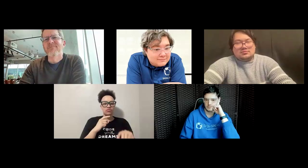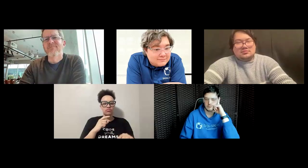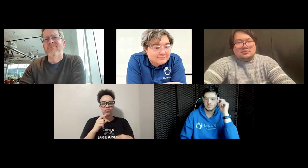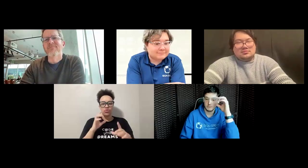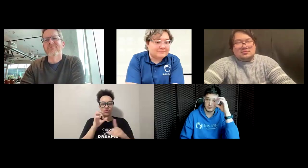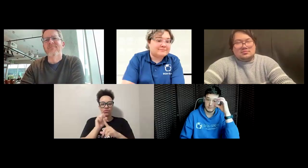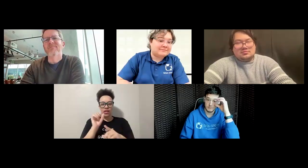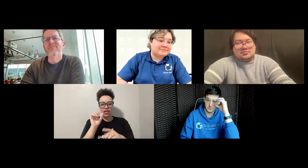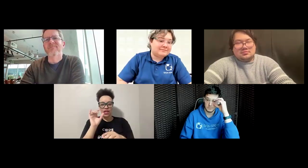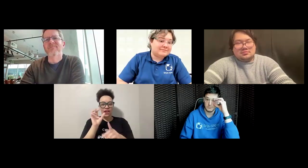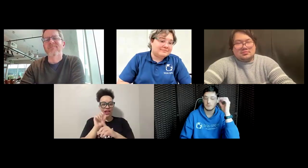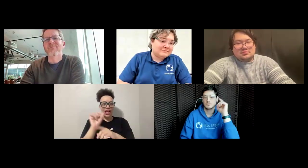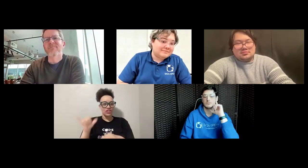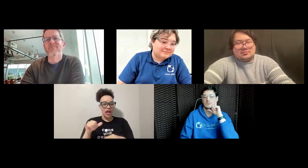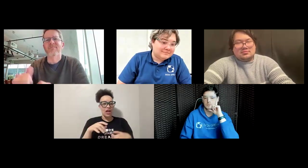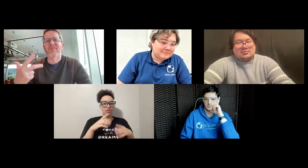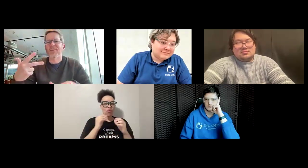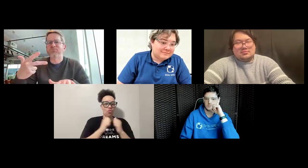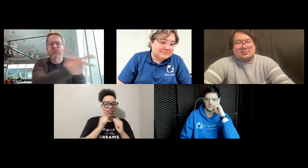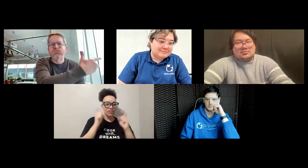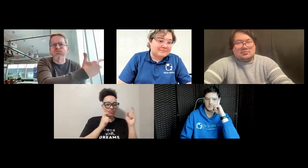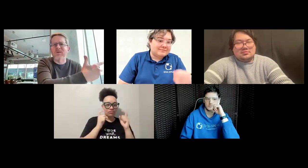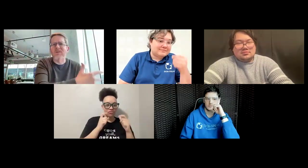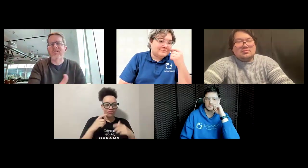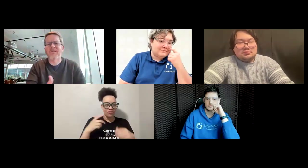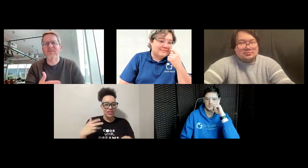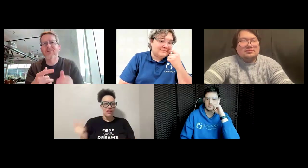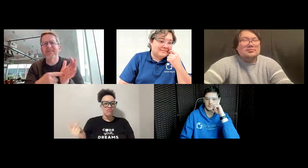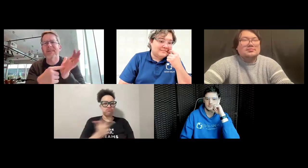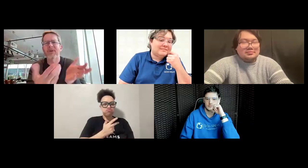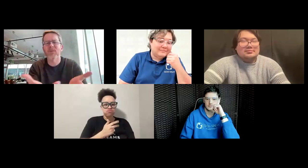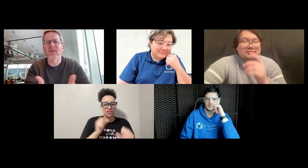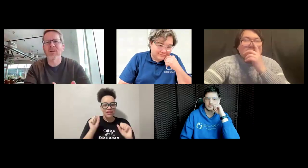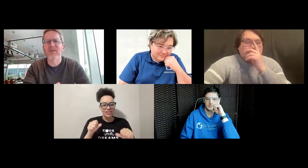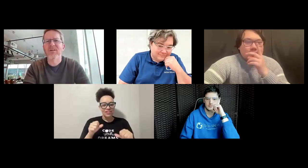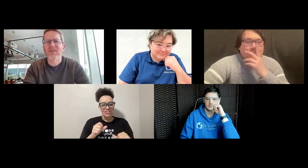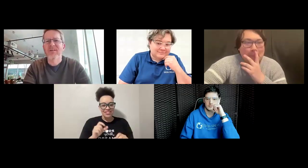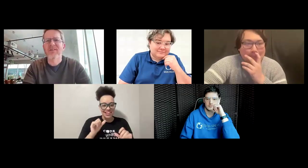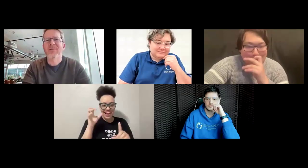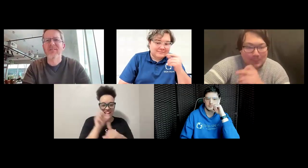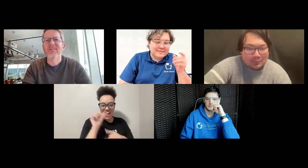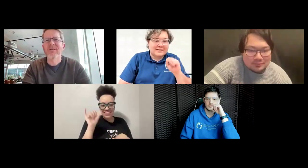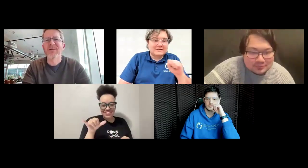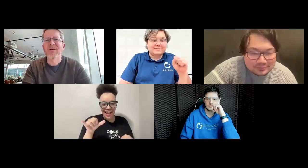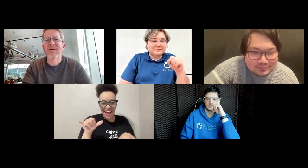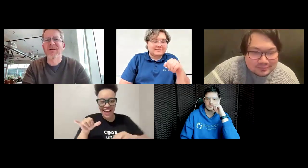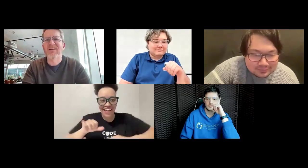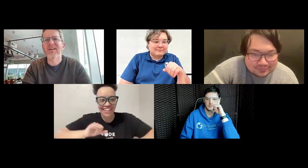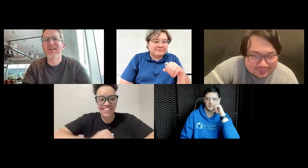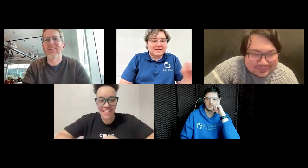different classifications of signs and things like that. Like we're talking about classifiers specifically. Rob said,